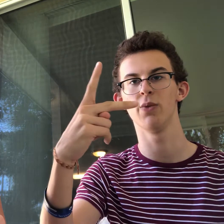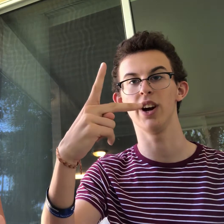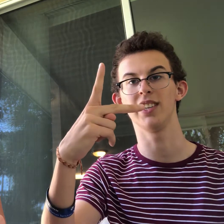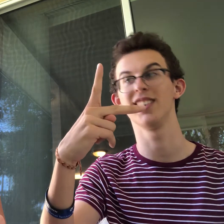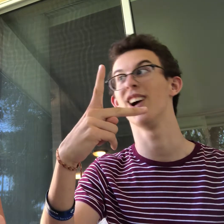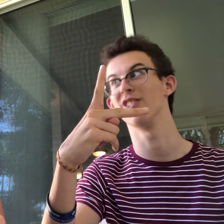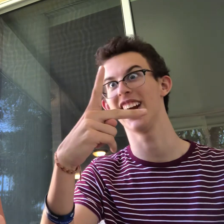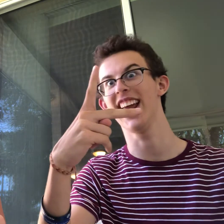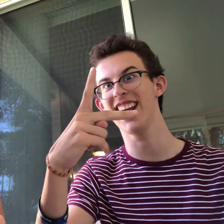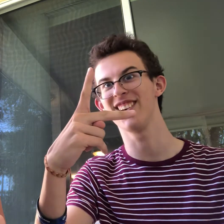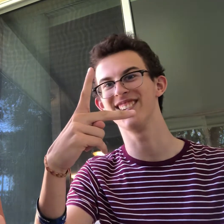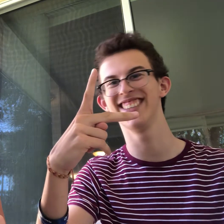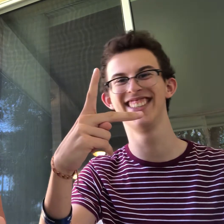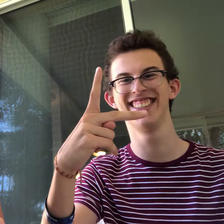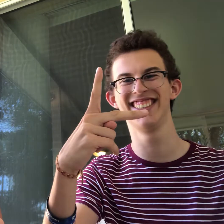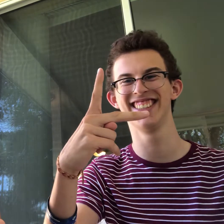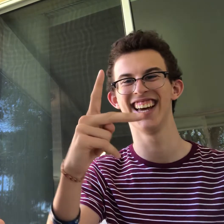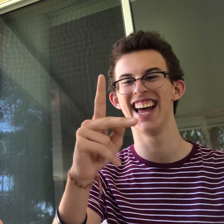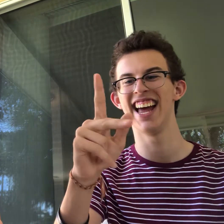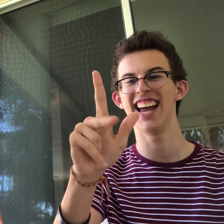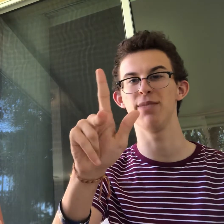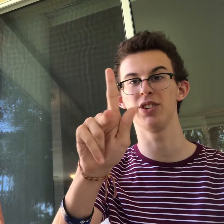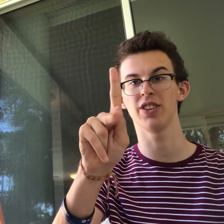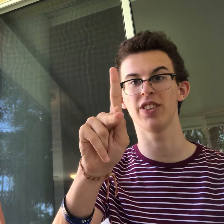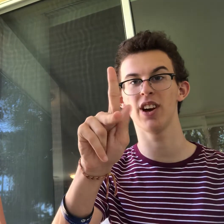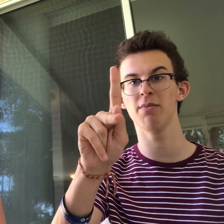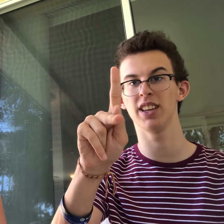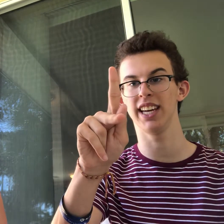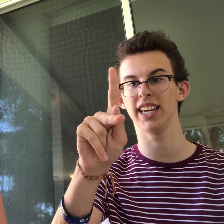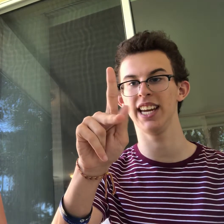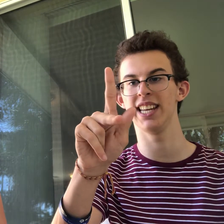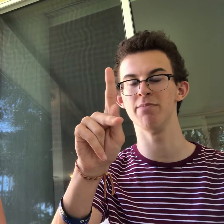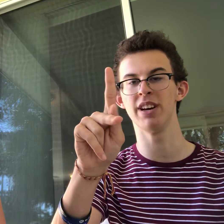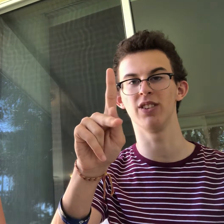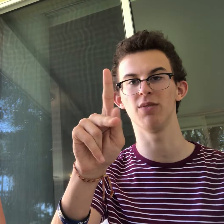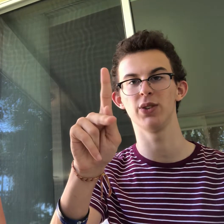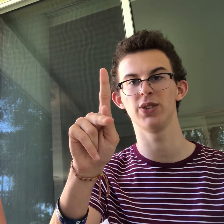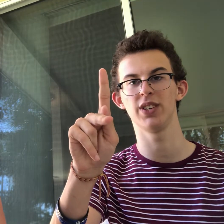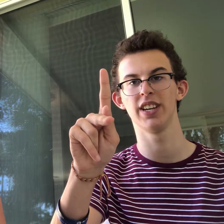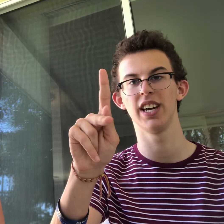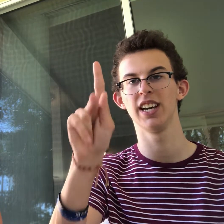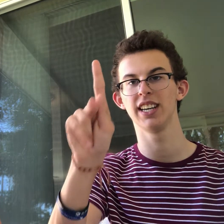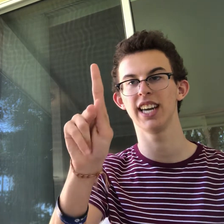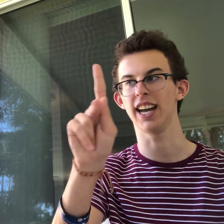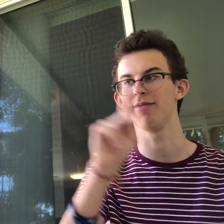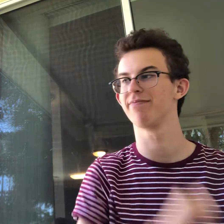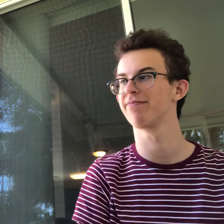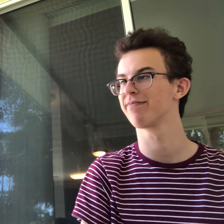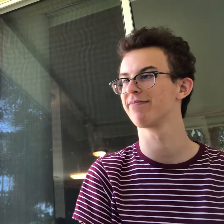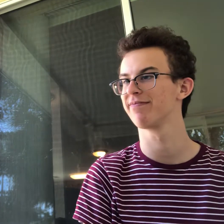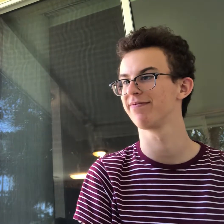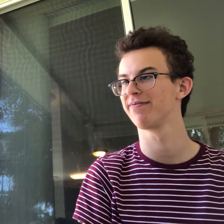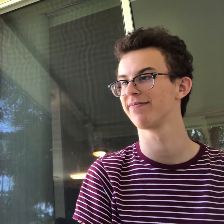it's a right angle, and you put your thumb like in the middle almost. K.